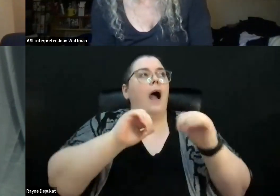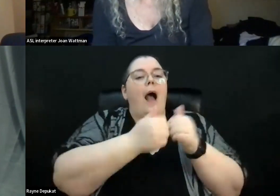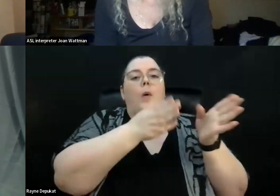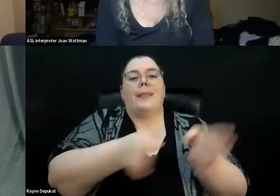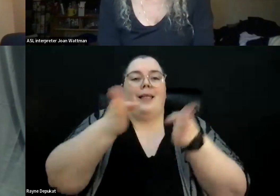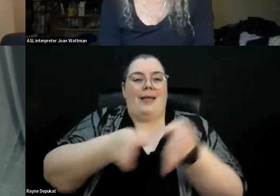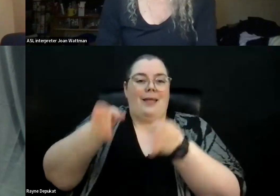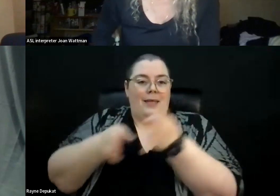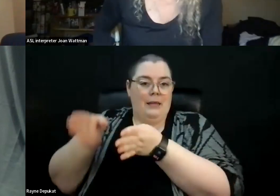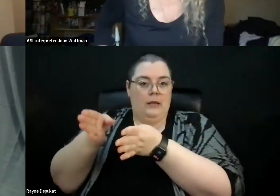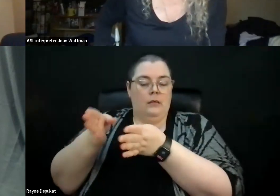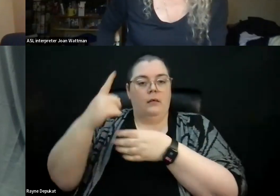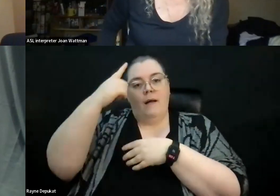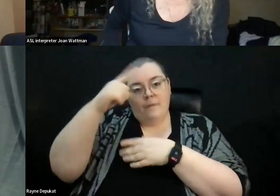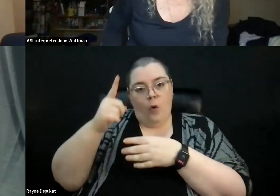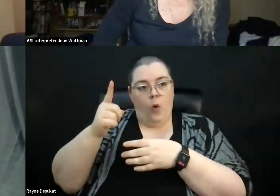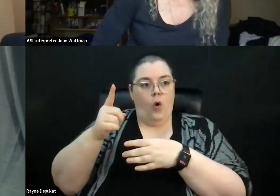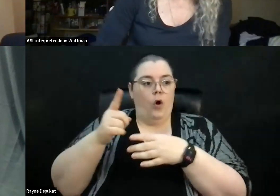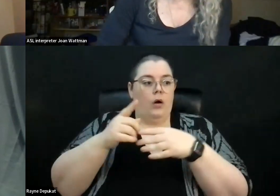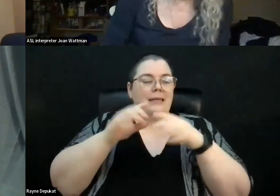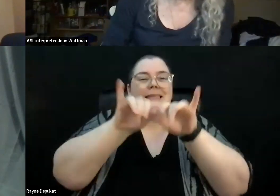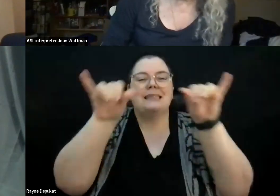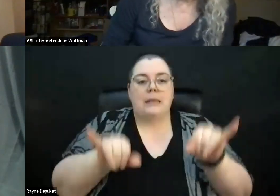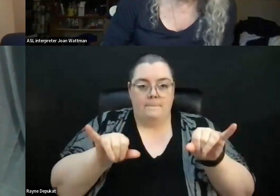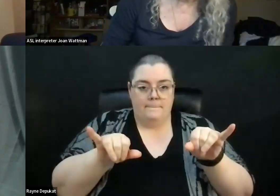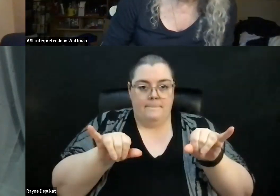people about how we could do more